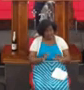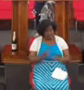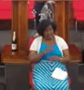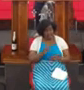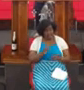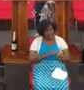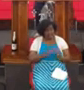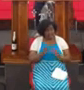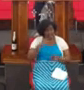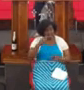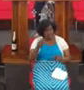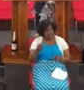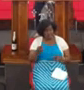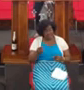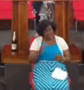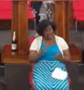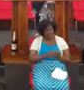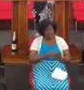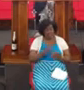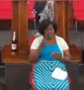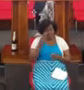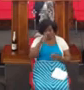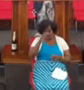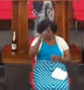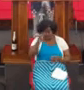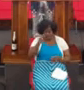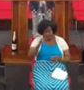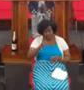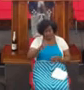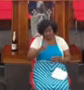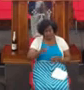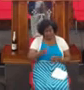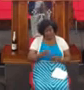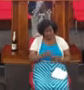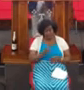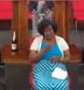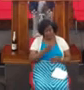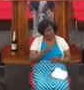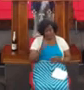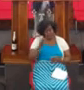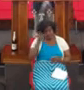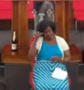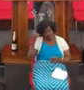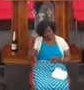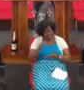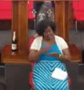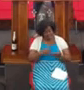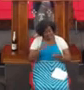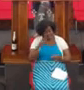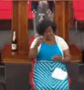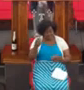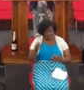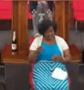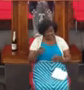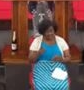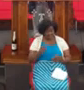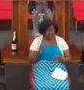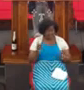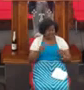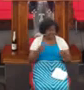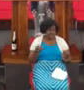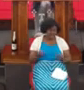Bible says that they watched him. Boy, you can imagine some of the people saying, oh, I'm not troubling you